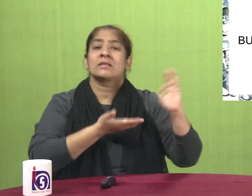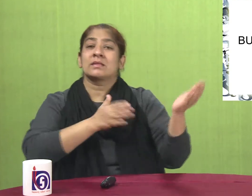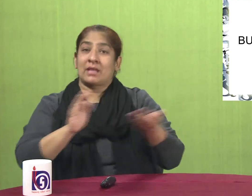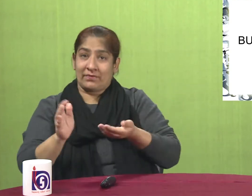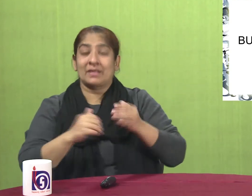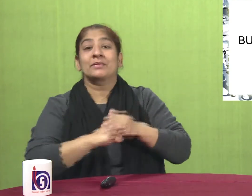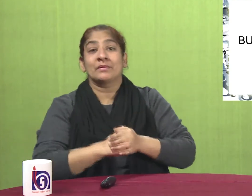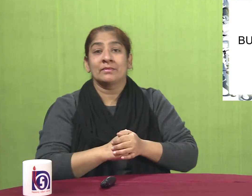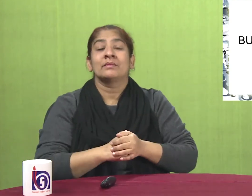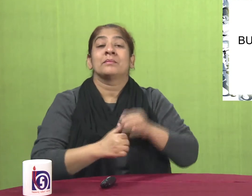Support Services.